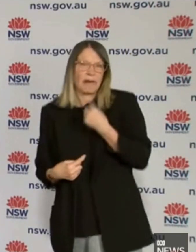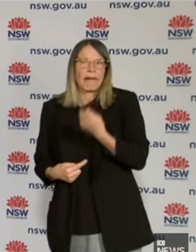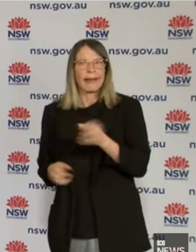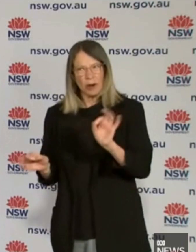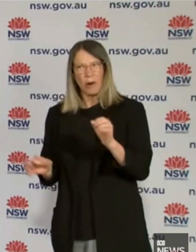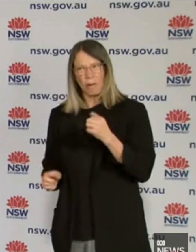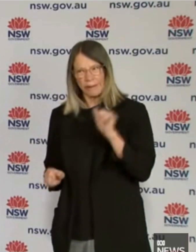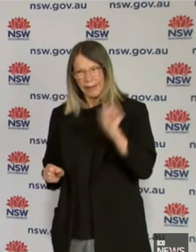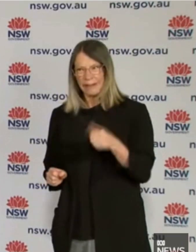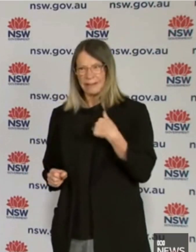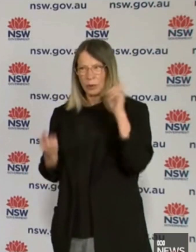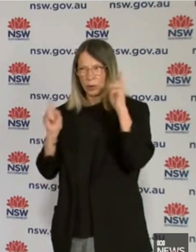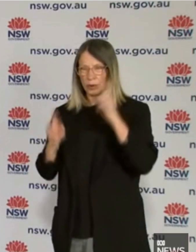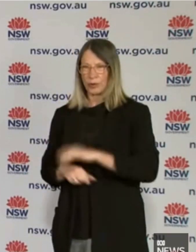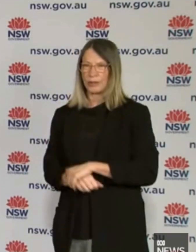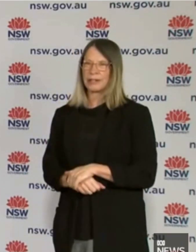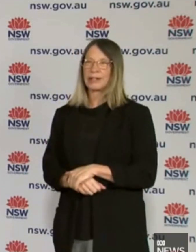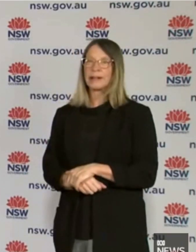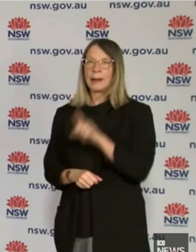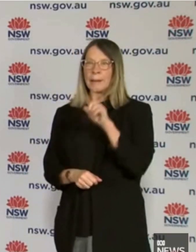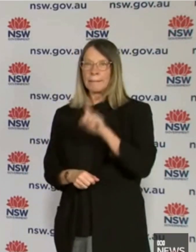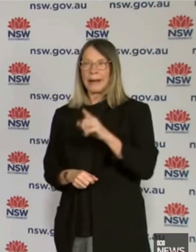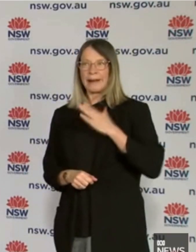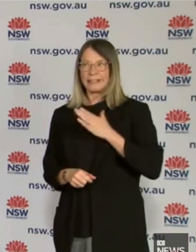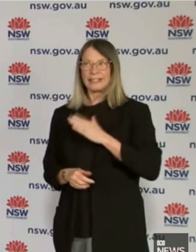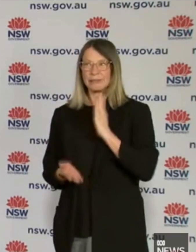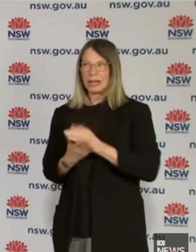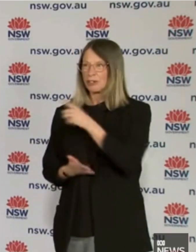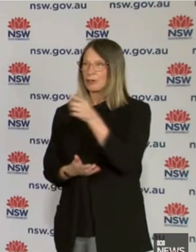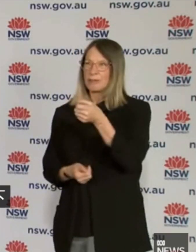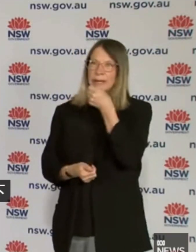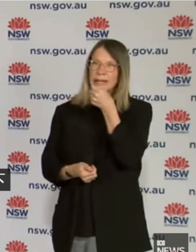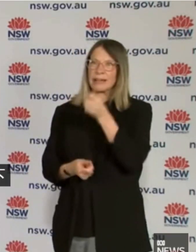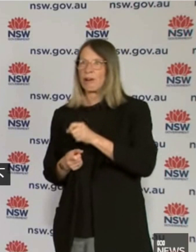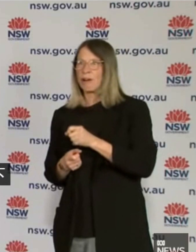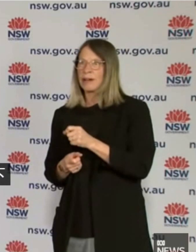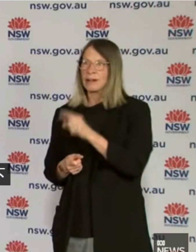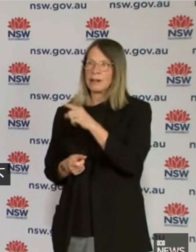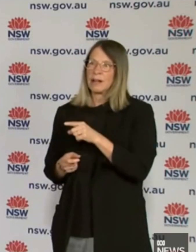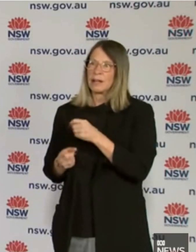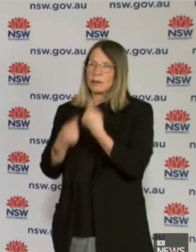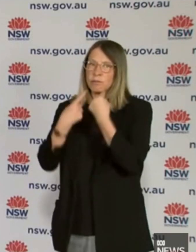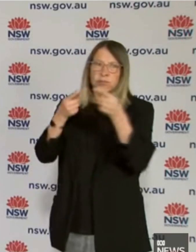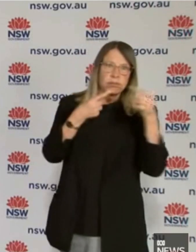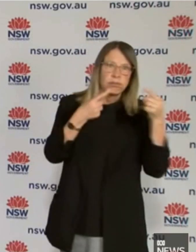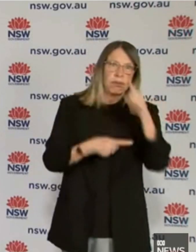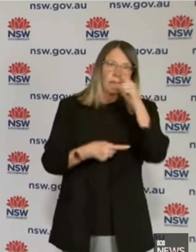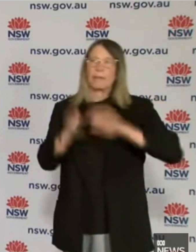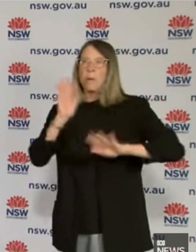concerned. But I'm also concerned to make sure that the media doesn't overstate the case and actually put panic through the community when it's not